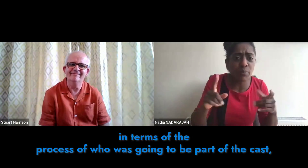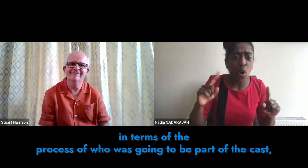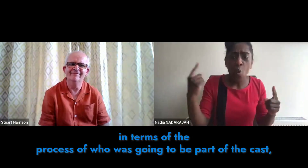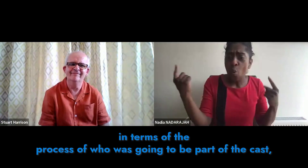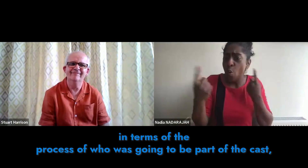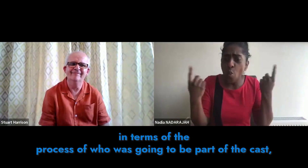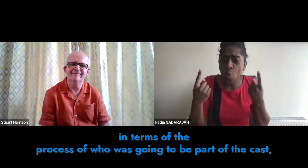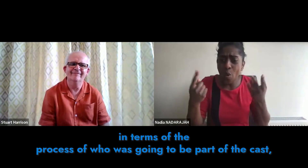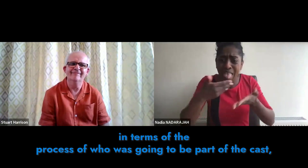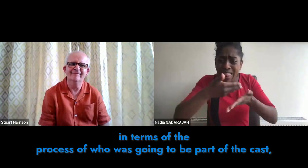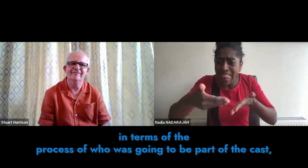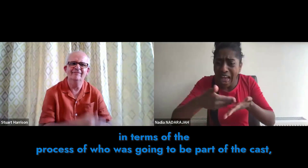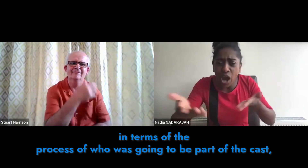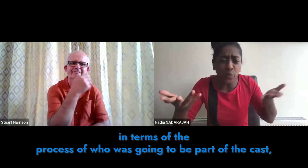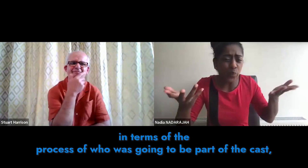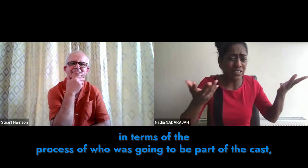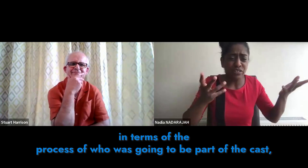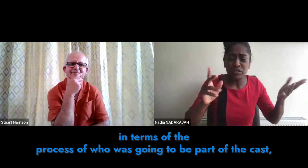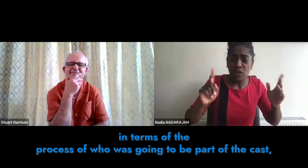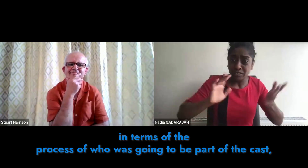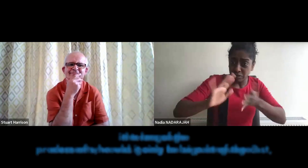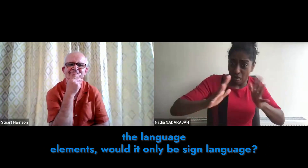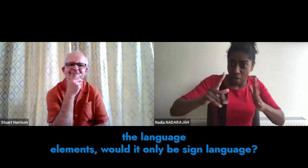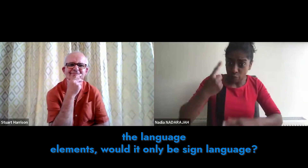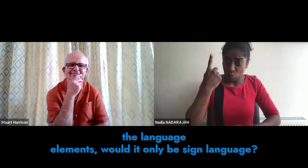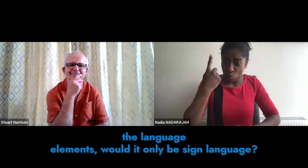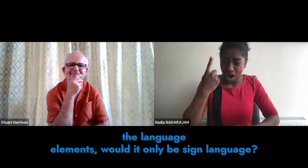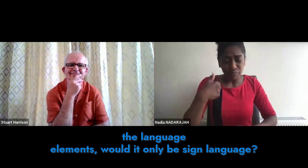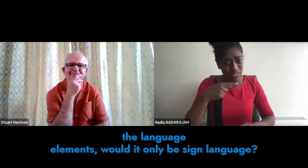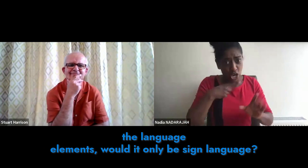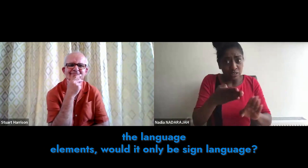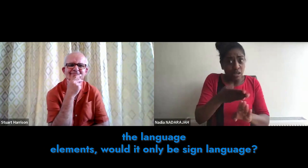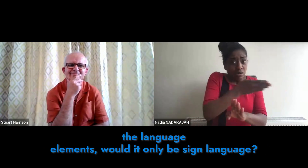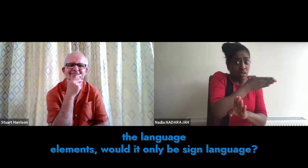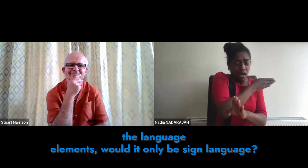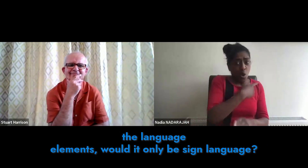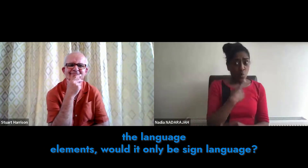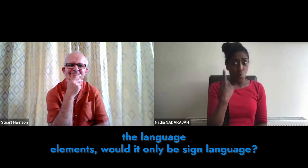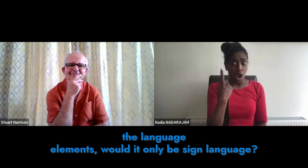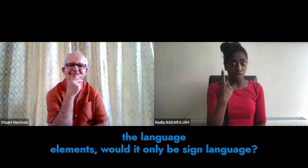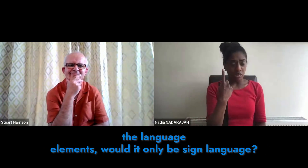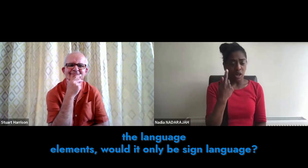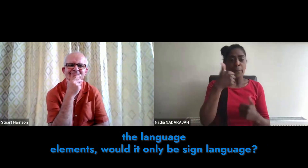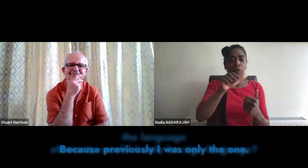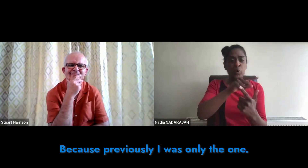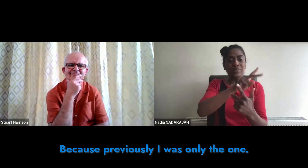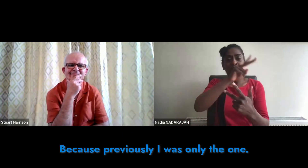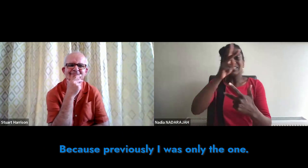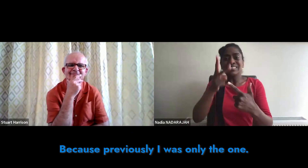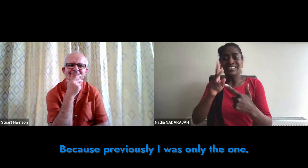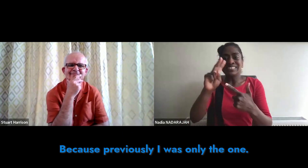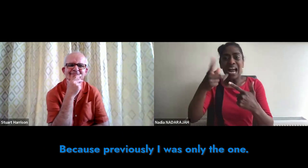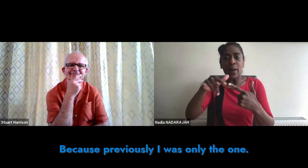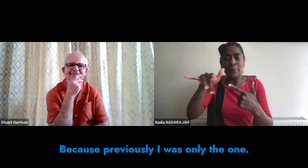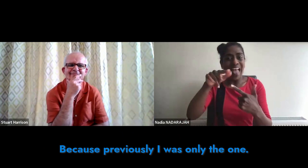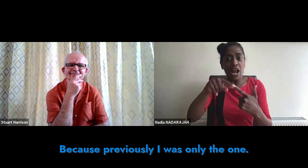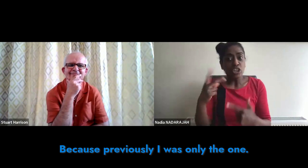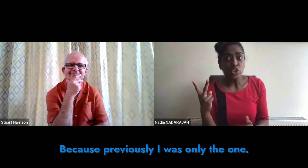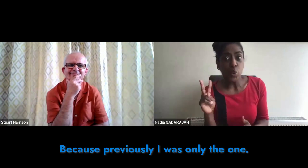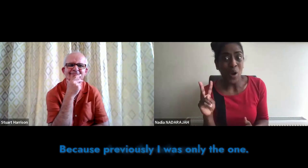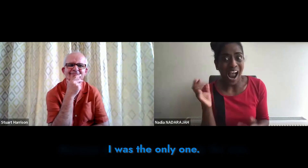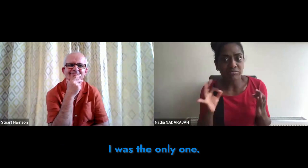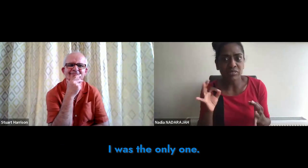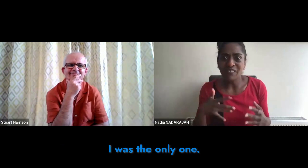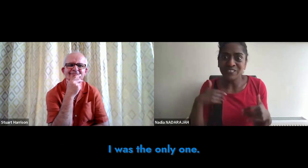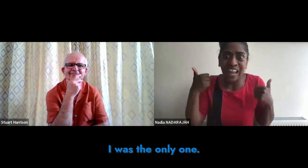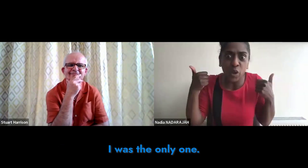of the process of who was going to be part of the cast, the language elements, would it only be sign language? Because previously I was only the